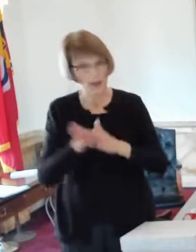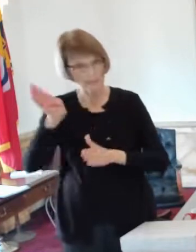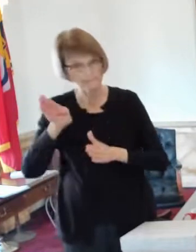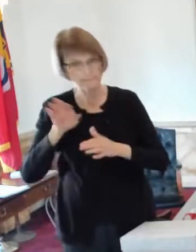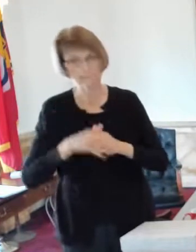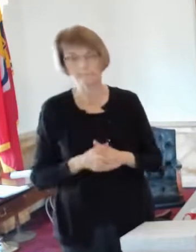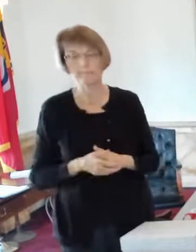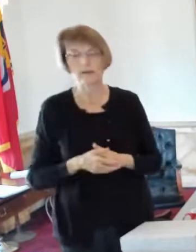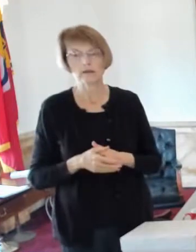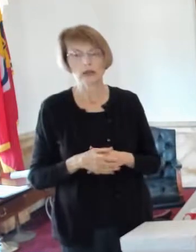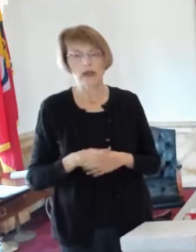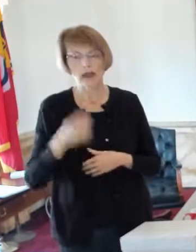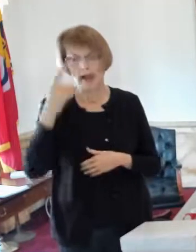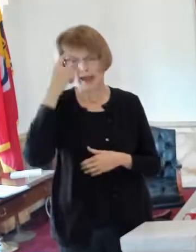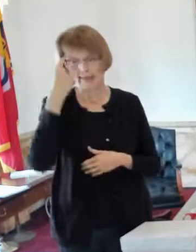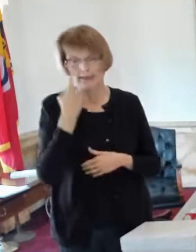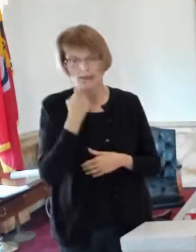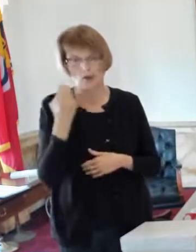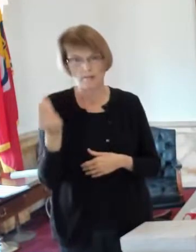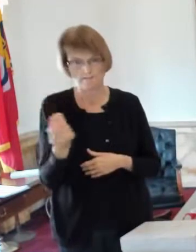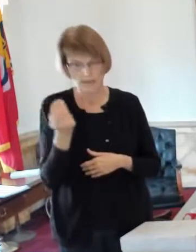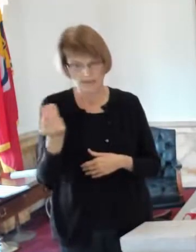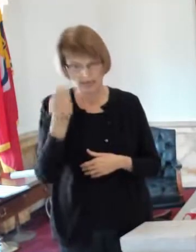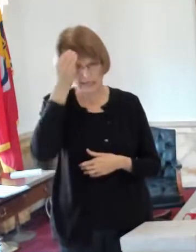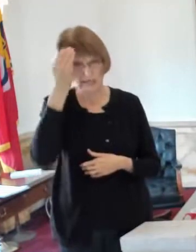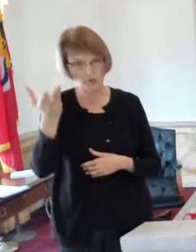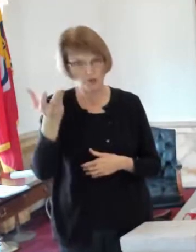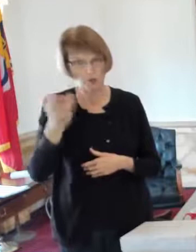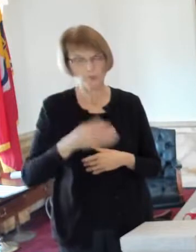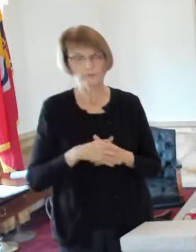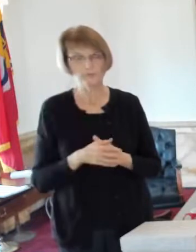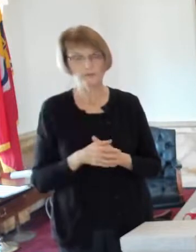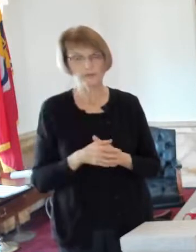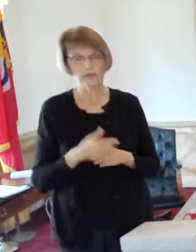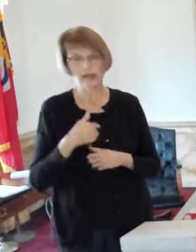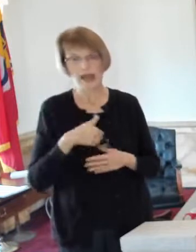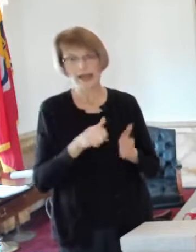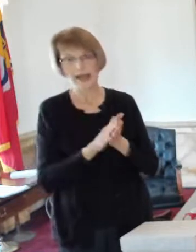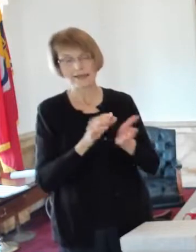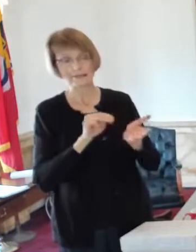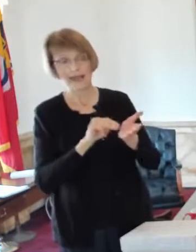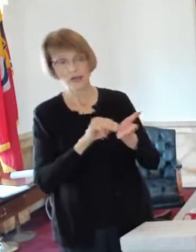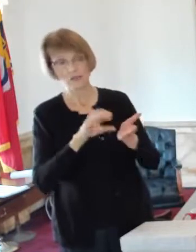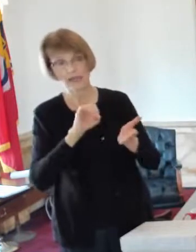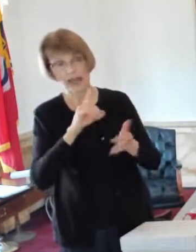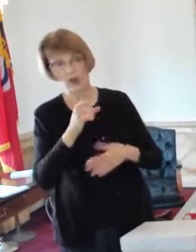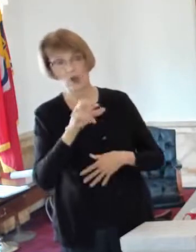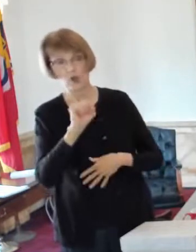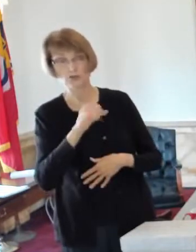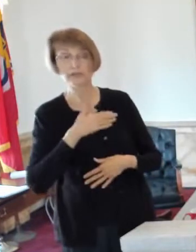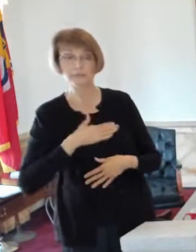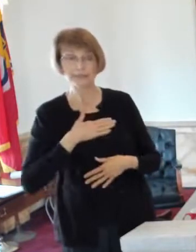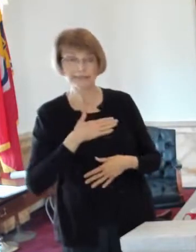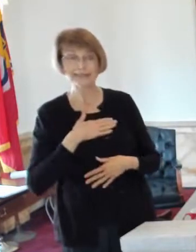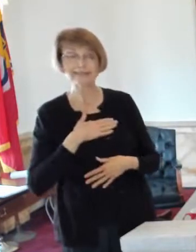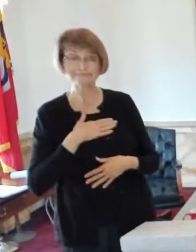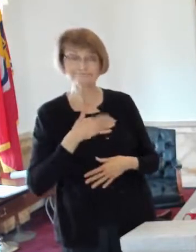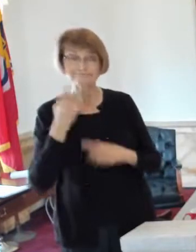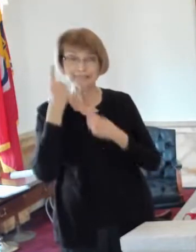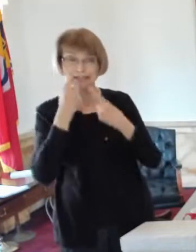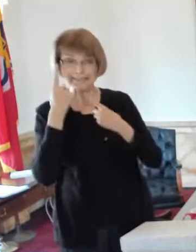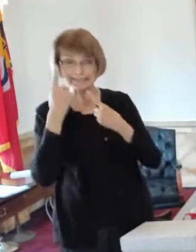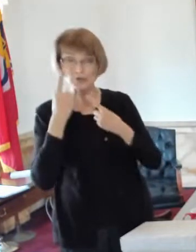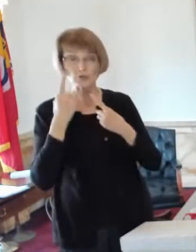I mentioned this on Monday. I've been asking Dr. Eccles, hey, please consider lifting